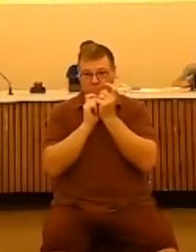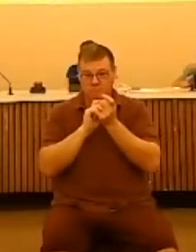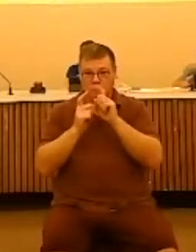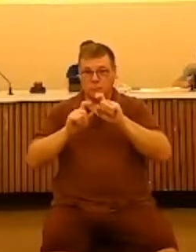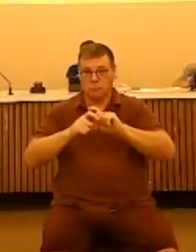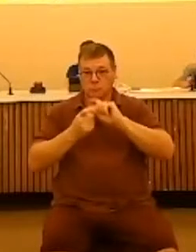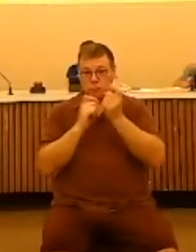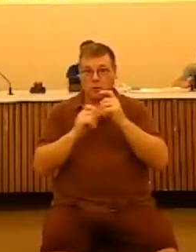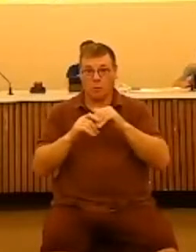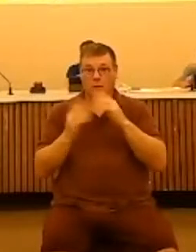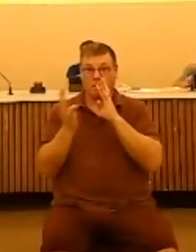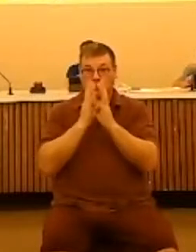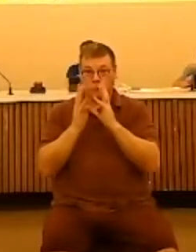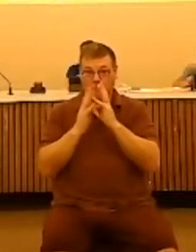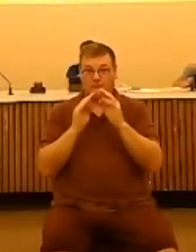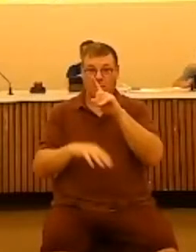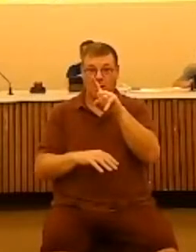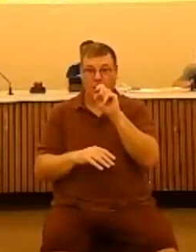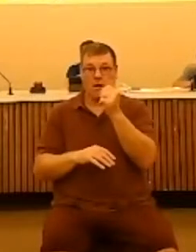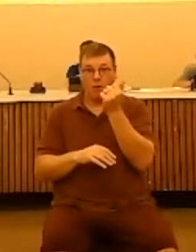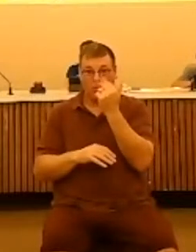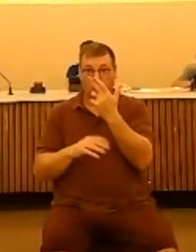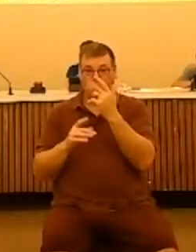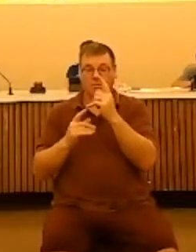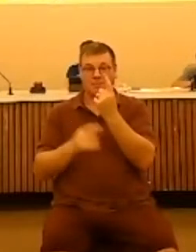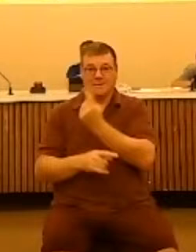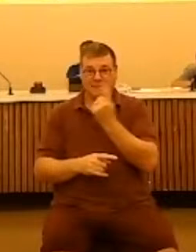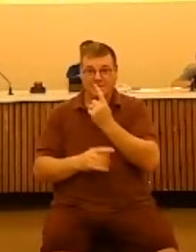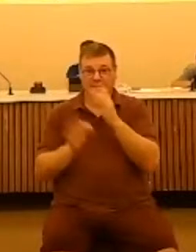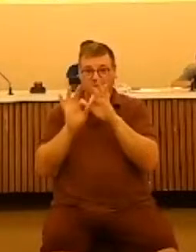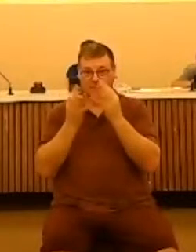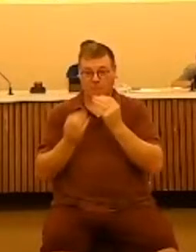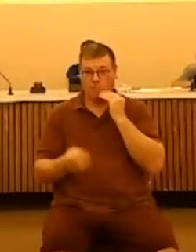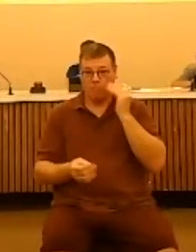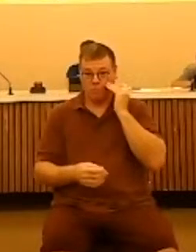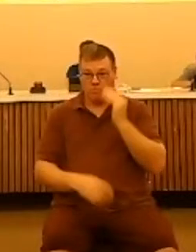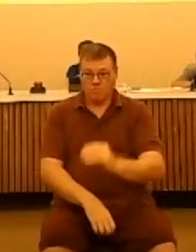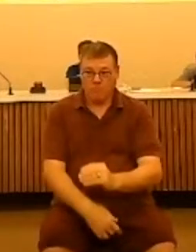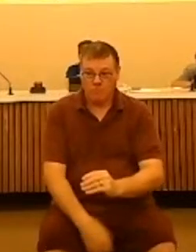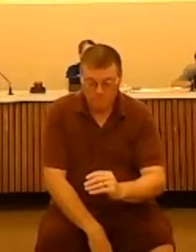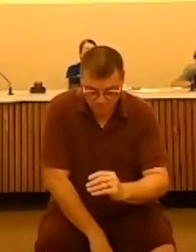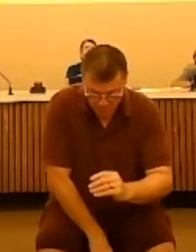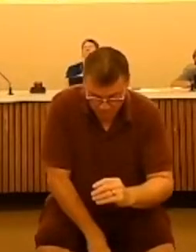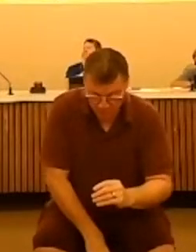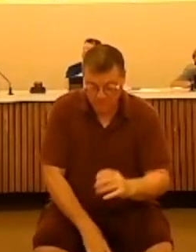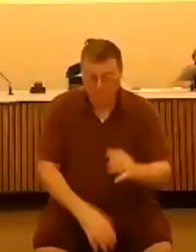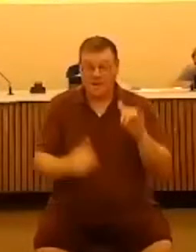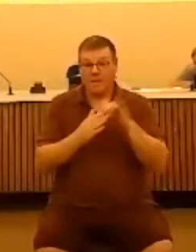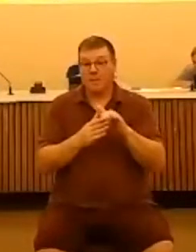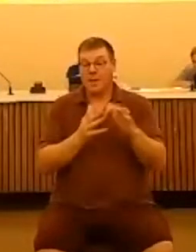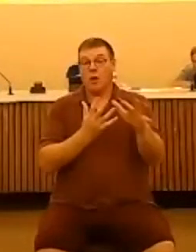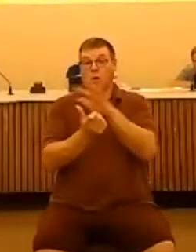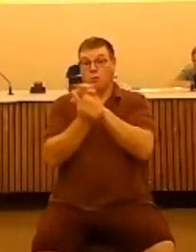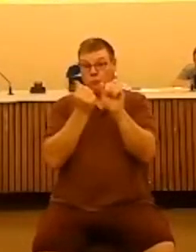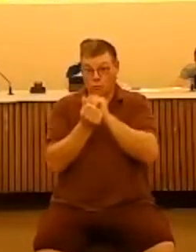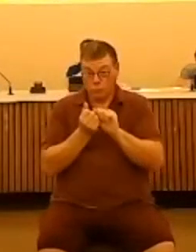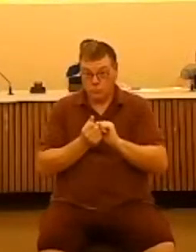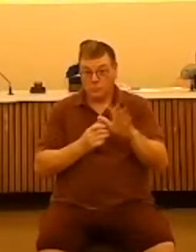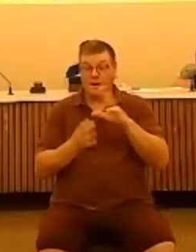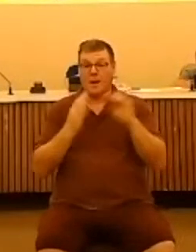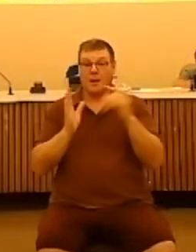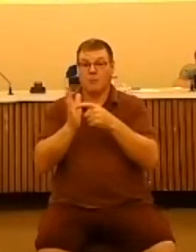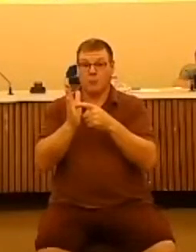in traffic levels with the creation of 113 single-family homes, the substantial increase in erosion, the clearing required to